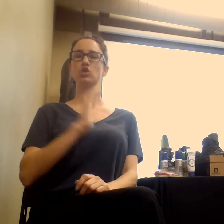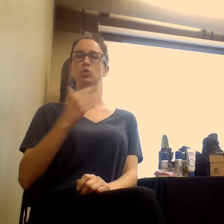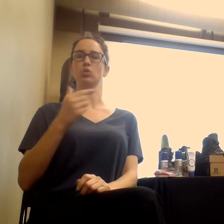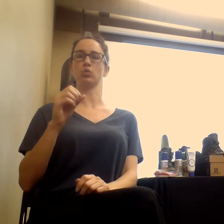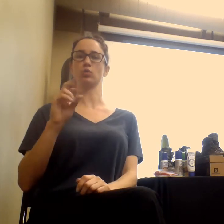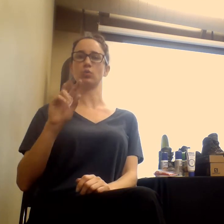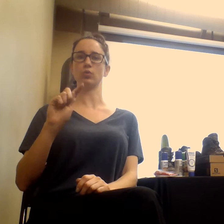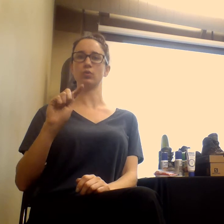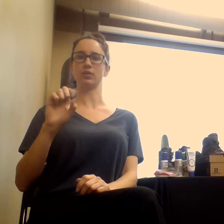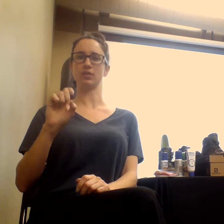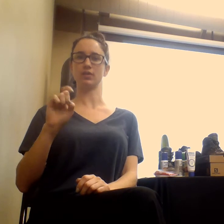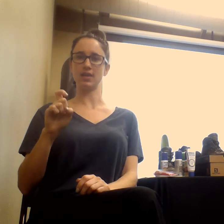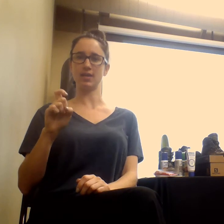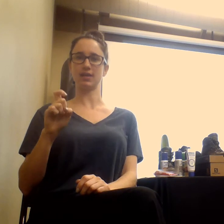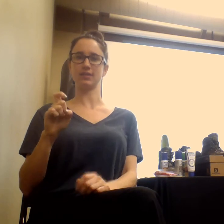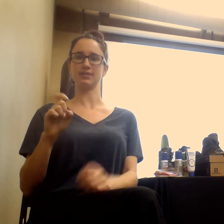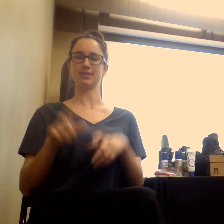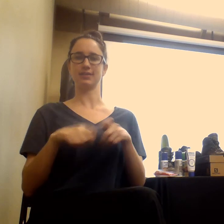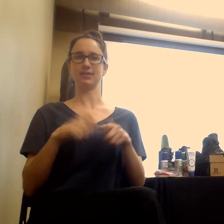waterproof. Very hard to find.